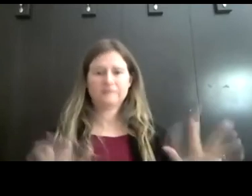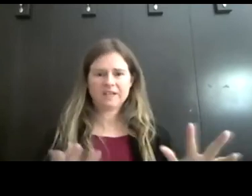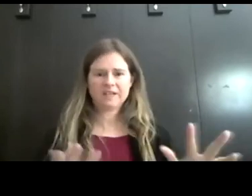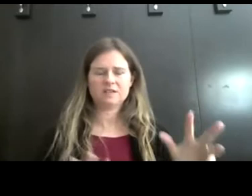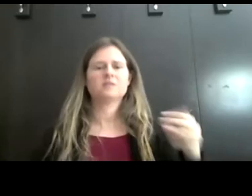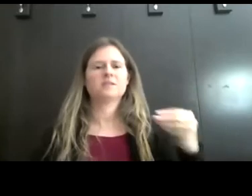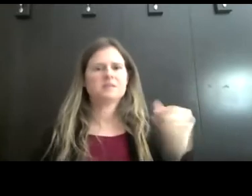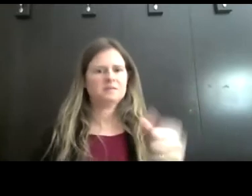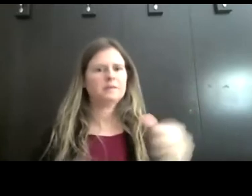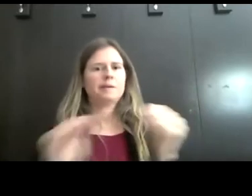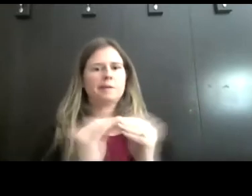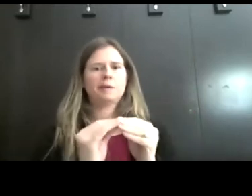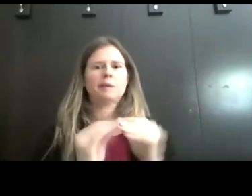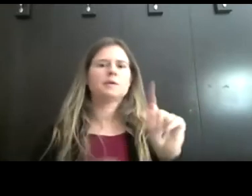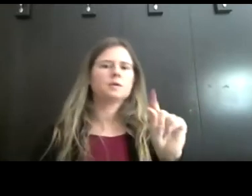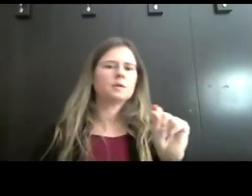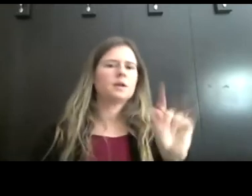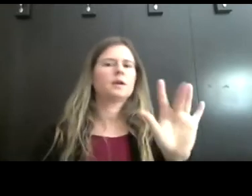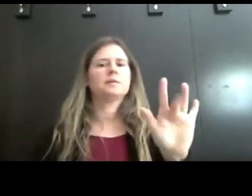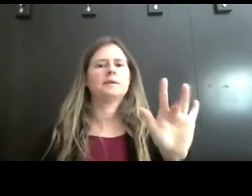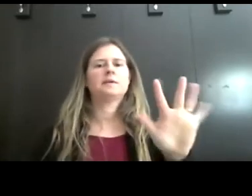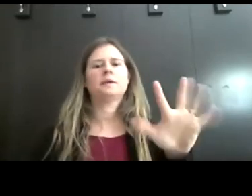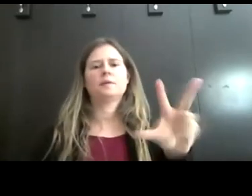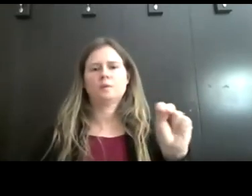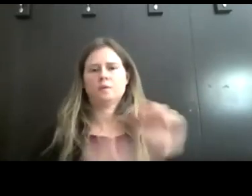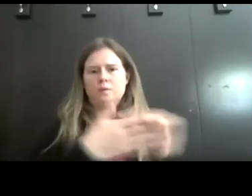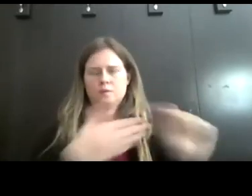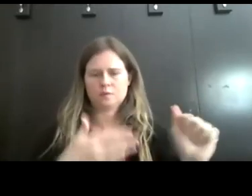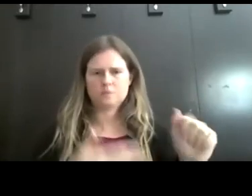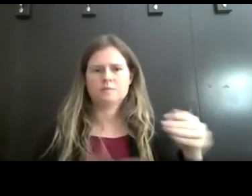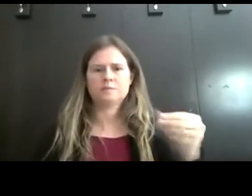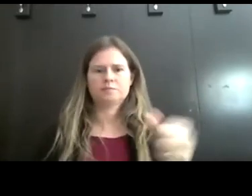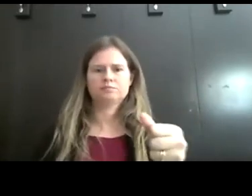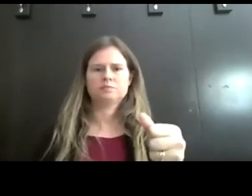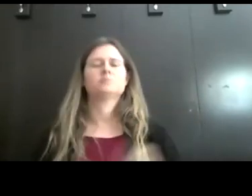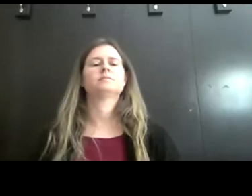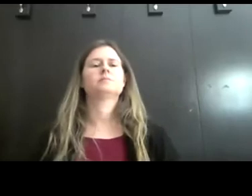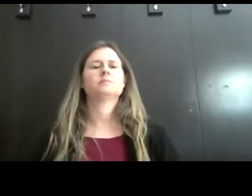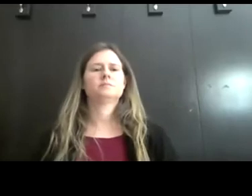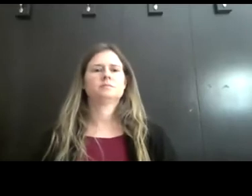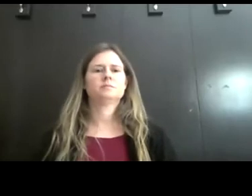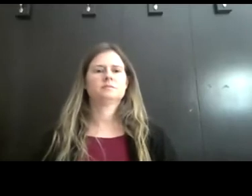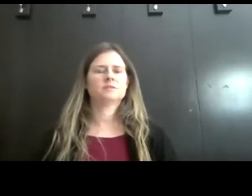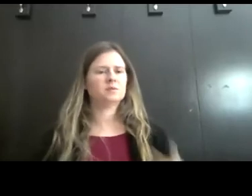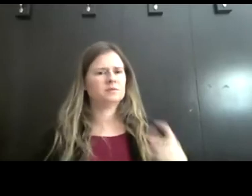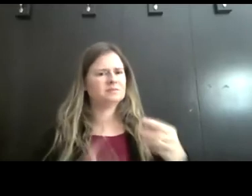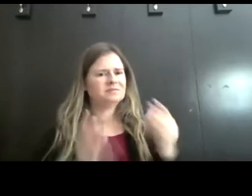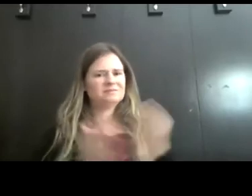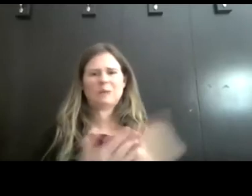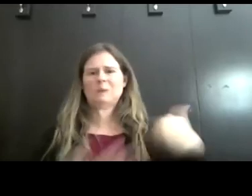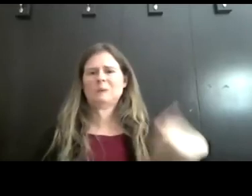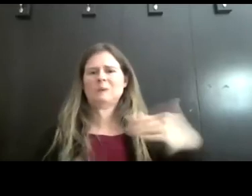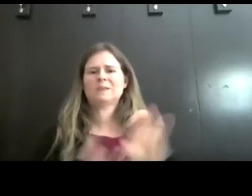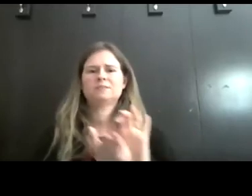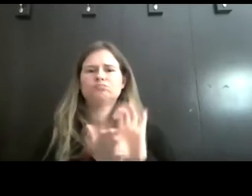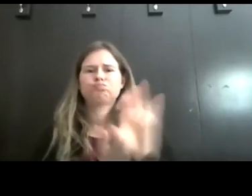larger bounty, $20, $25, $30. Several hundred thousand dollars were paid out in